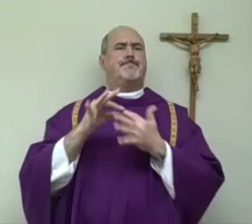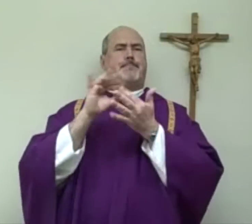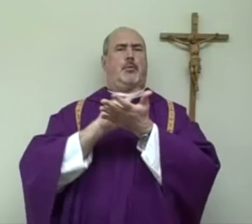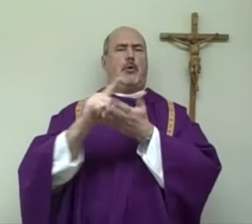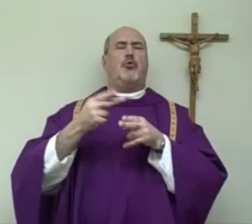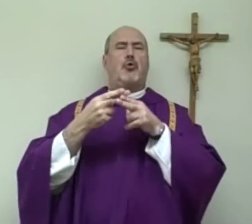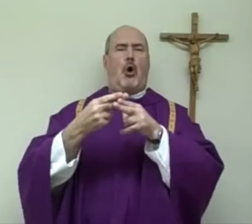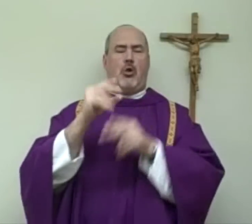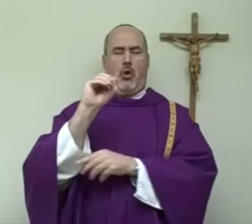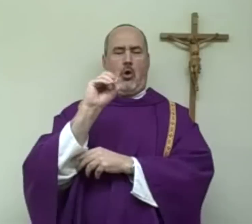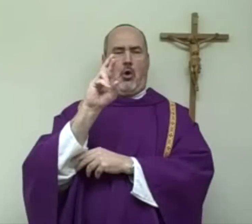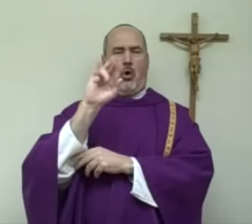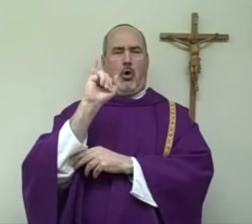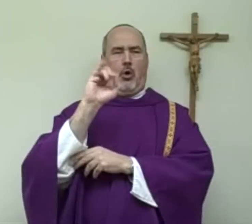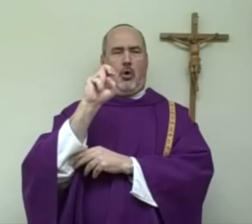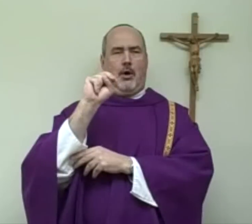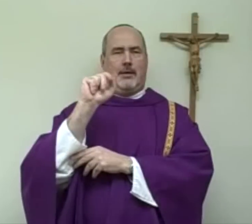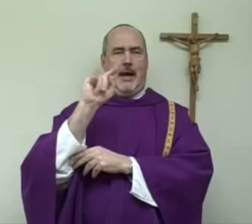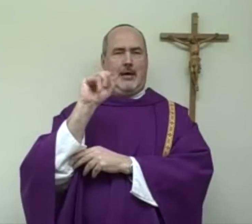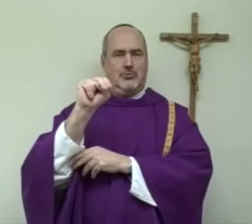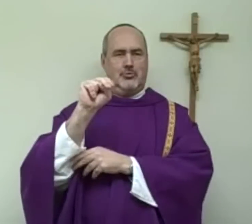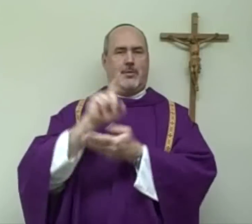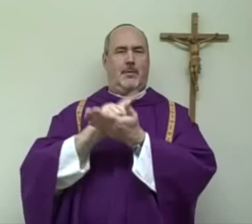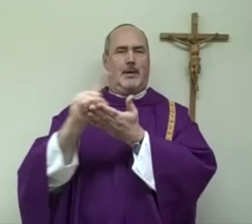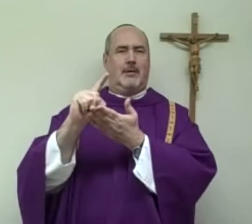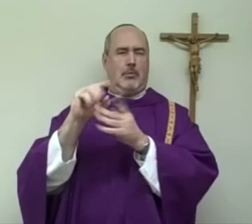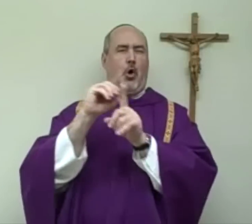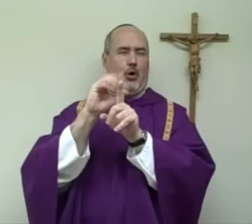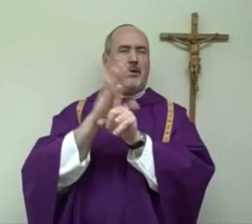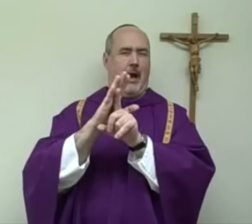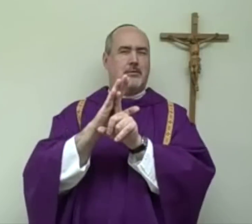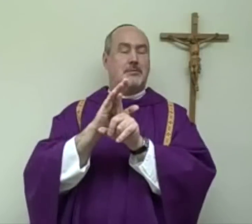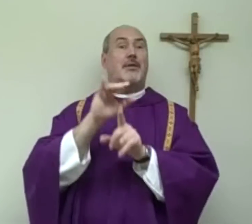they were hosting this whole week called Orientation Week.